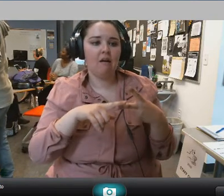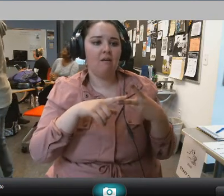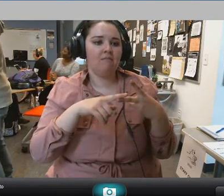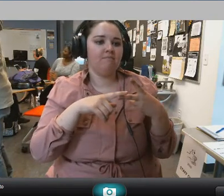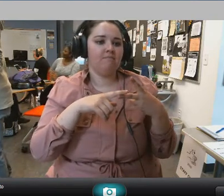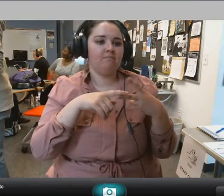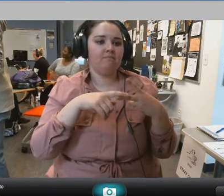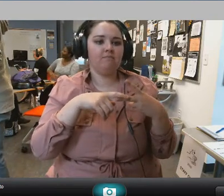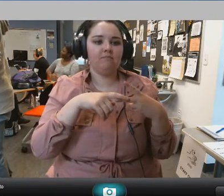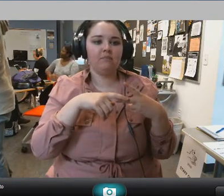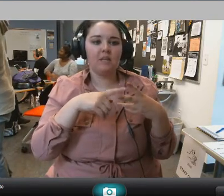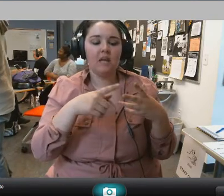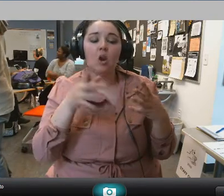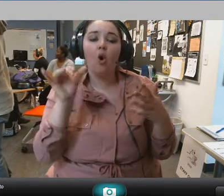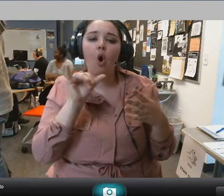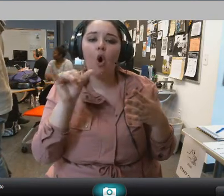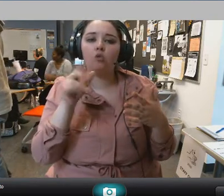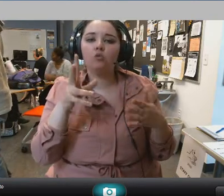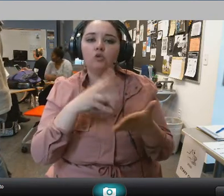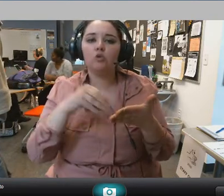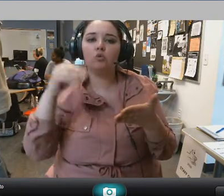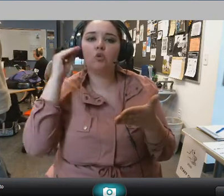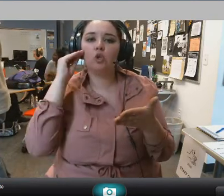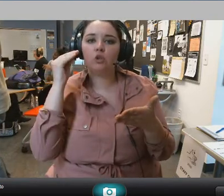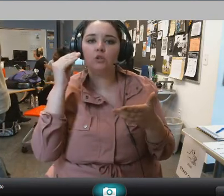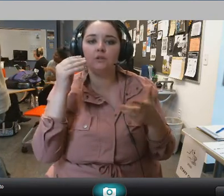allowed us to expand and trade.